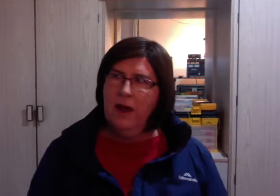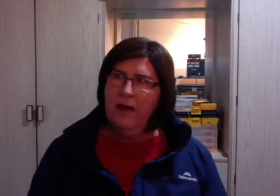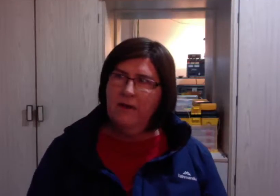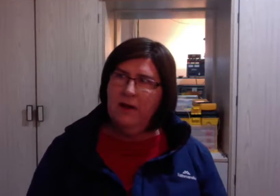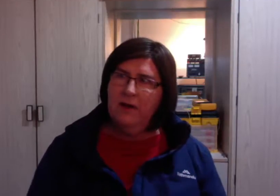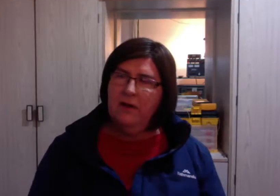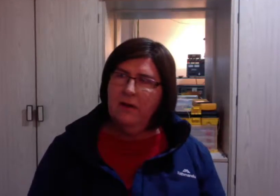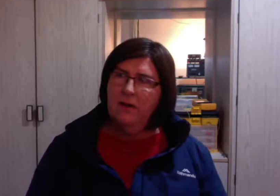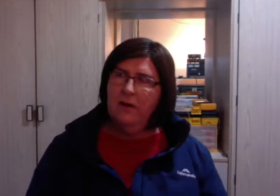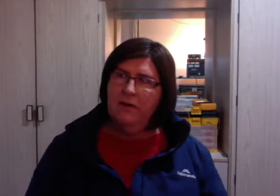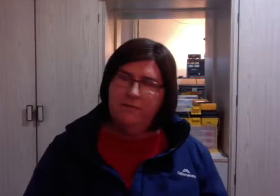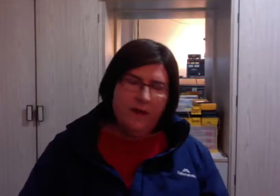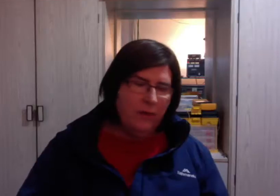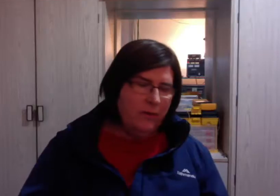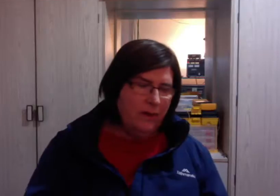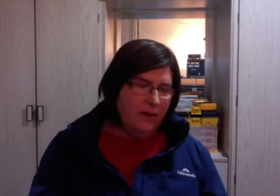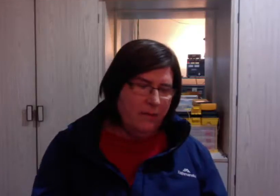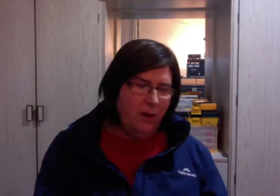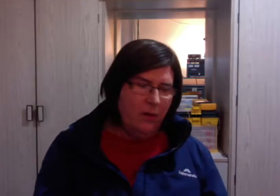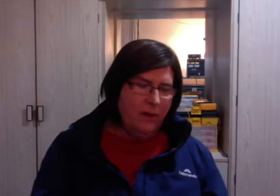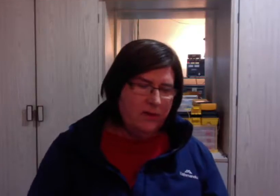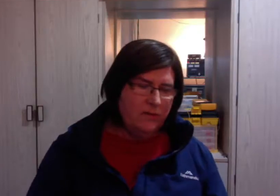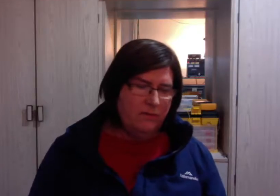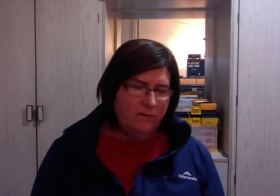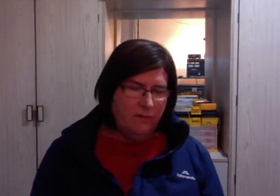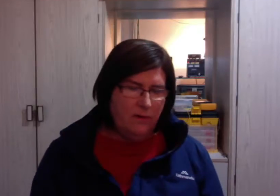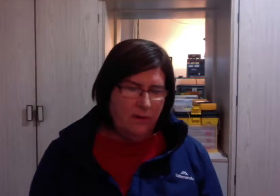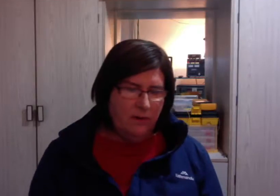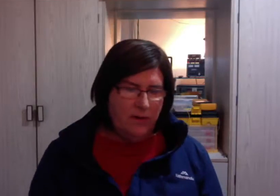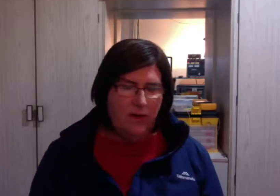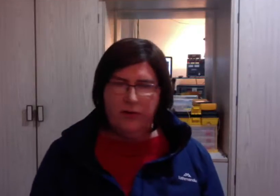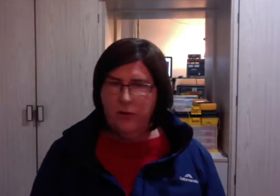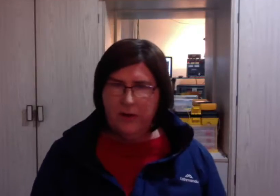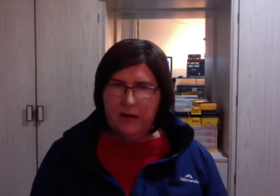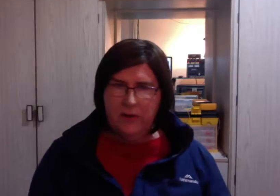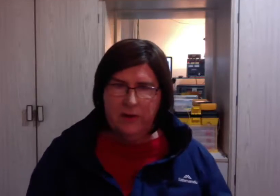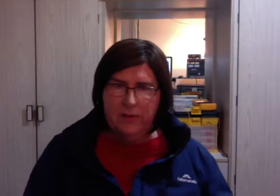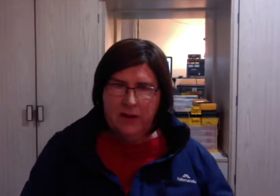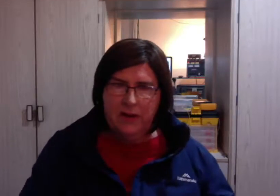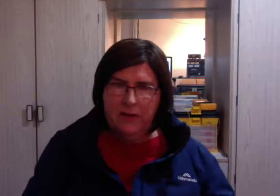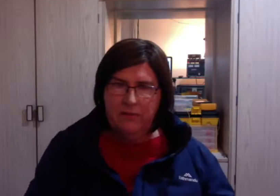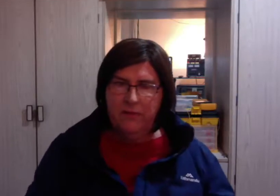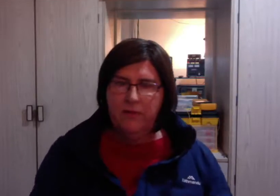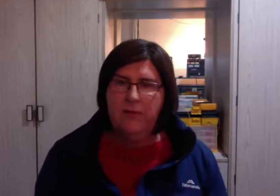have a funnel with a whole bunch of, you know, stocking or something in it and fill through that.